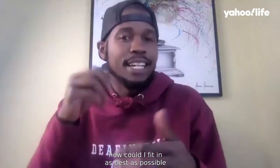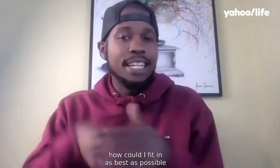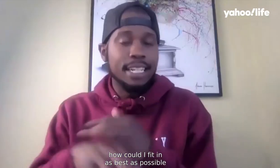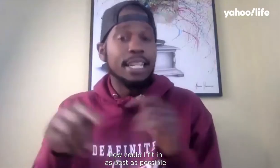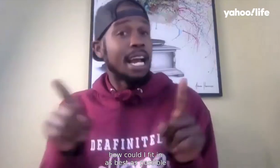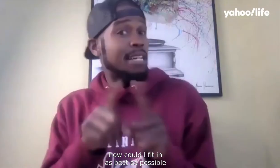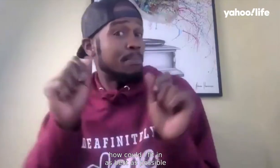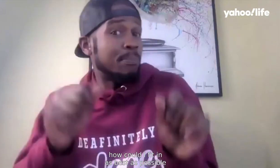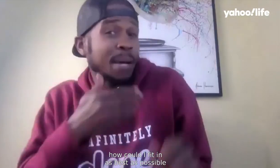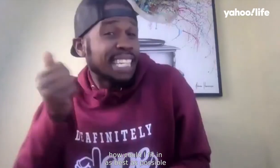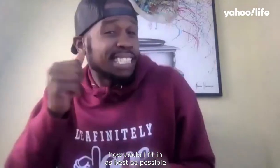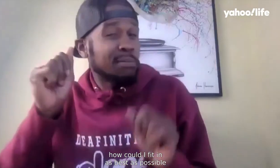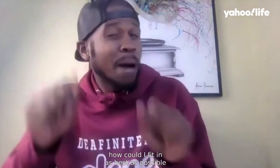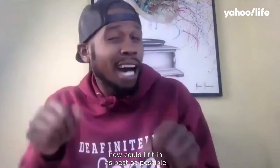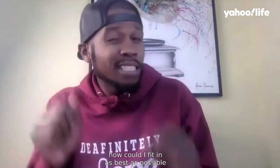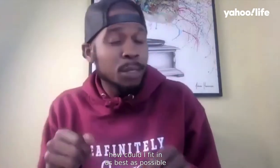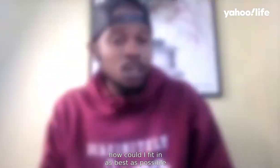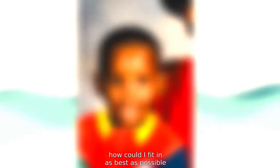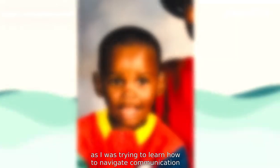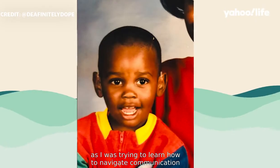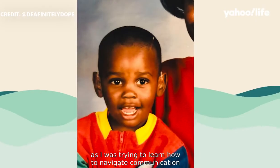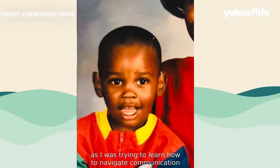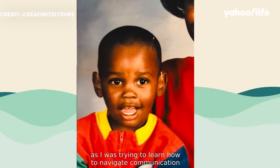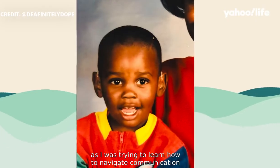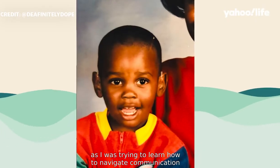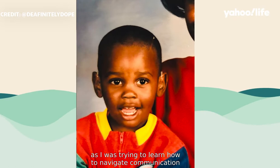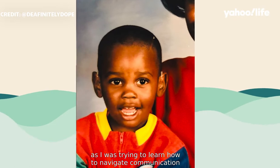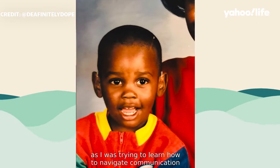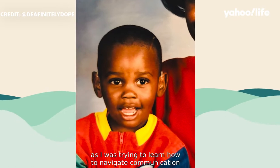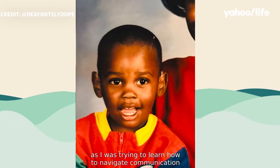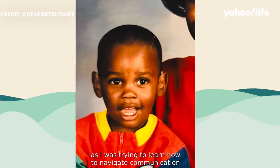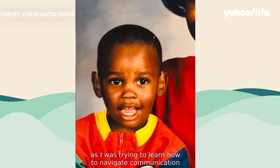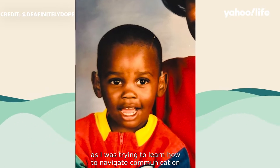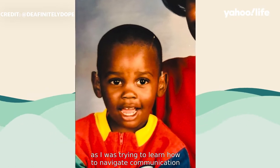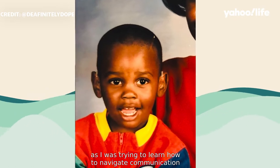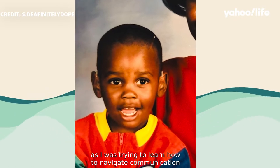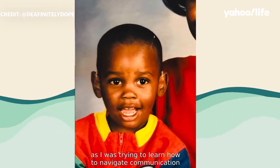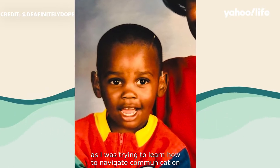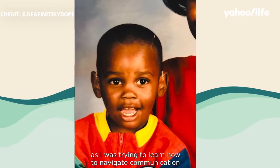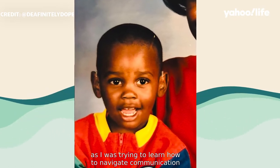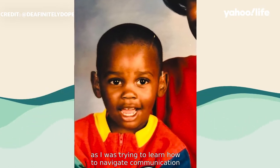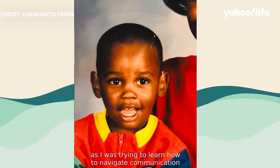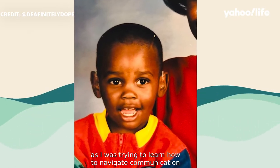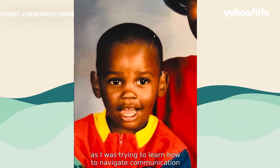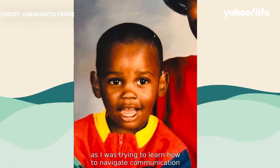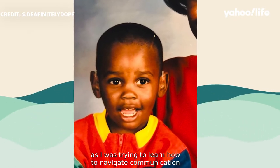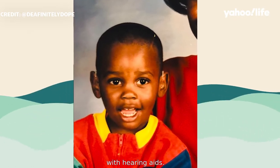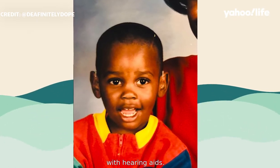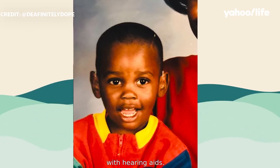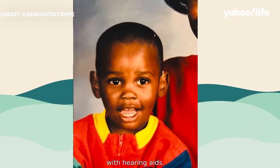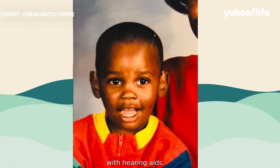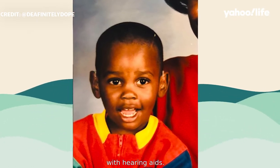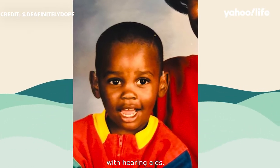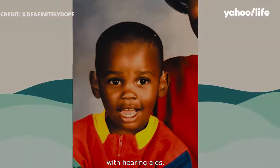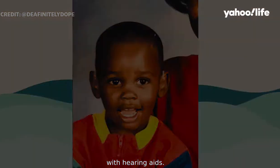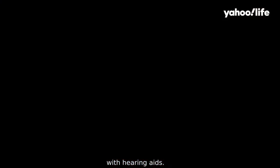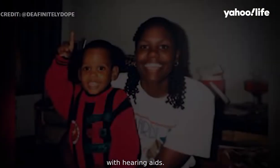in as best as possible as I was trying to learn how to navigate communication with hearing aids.